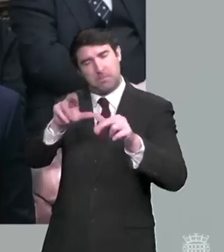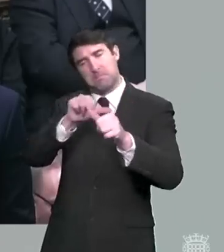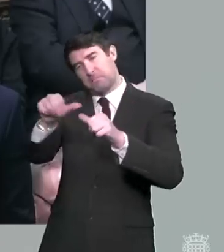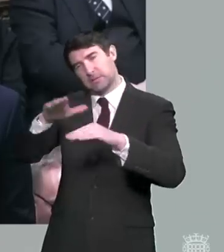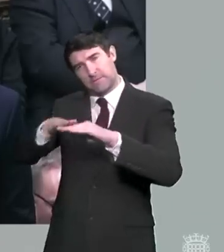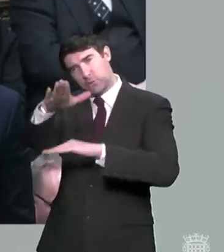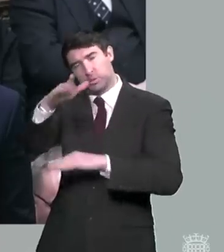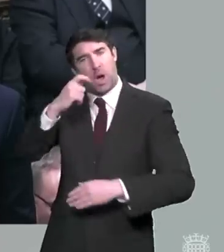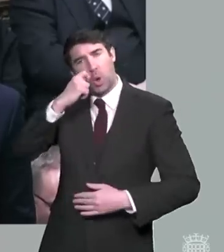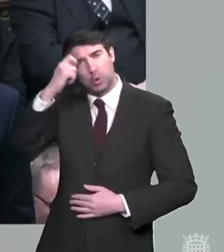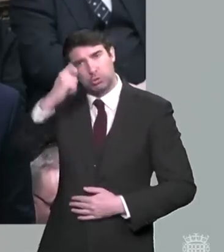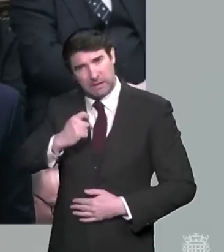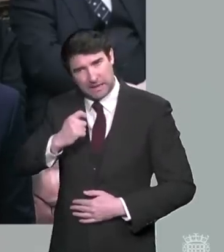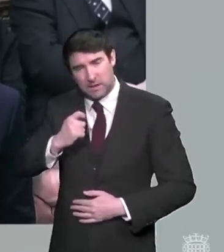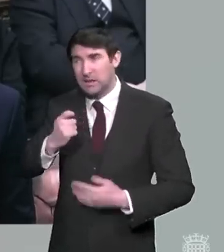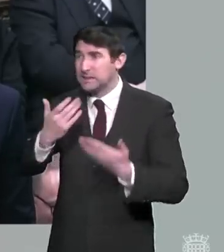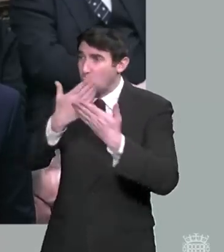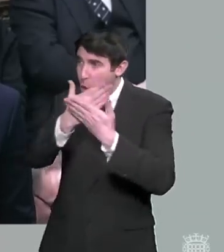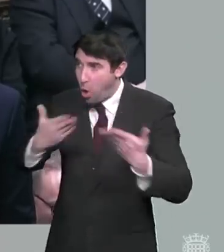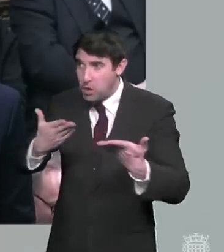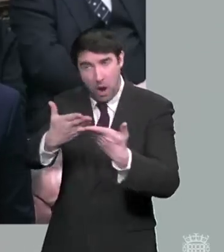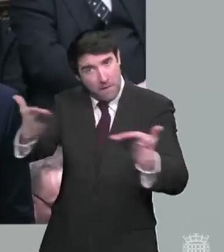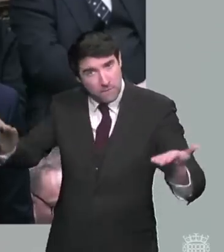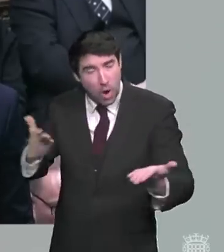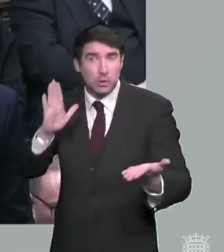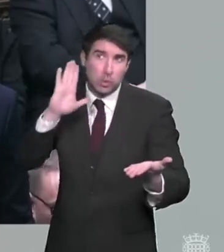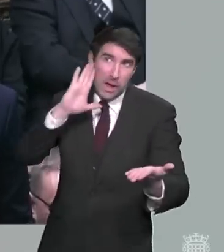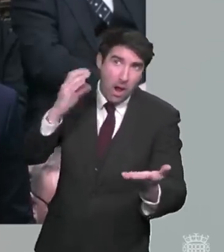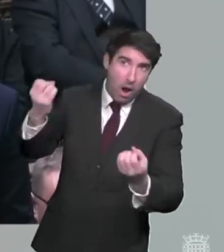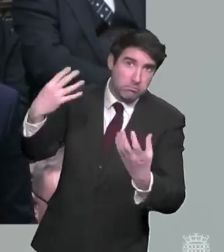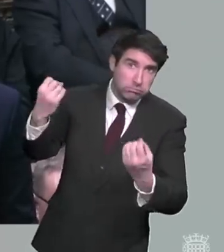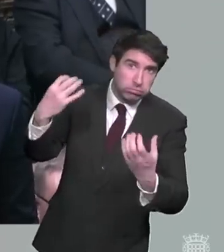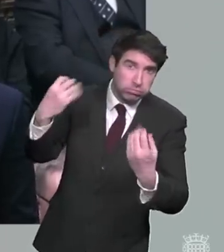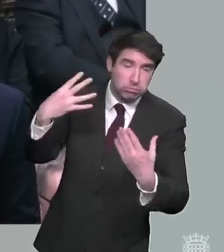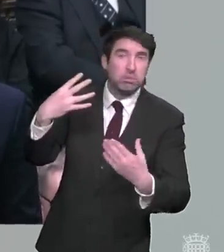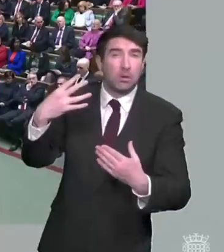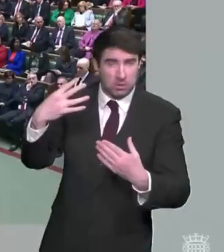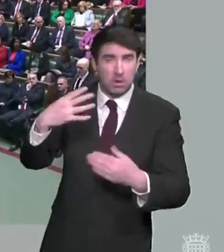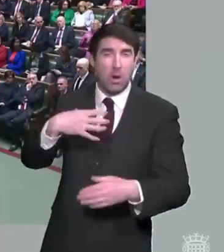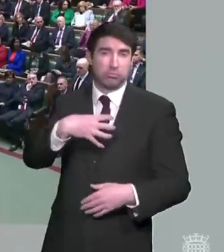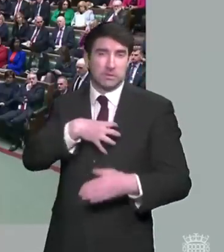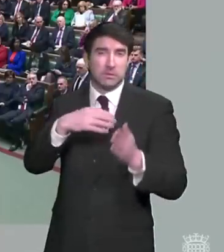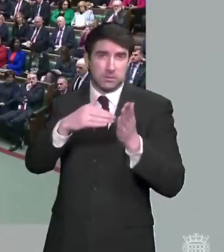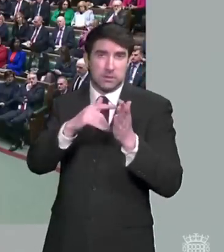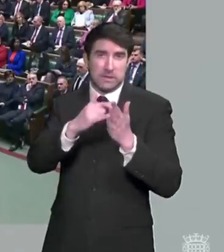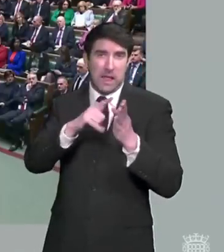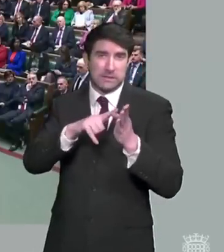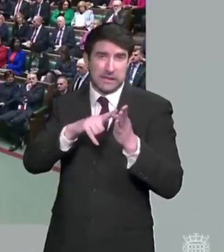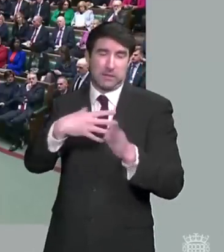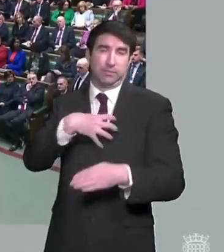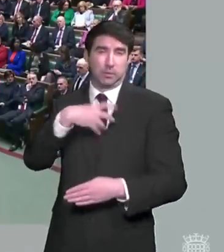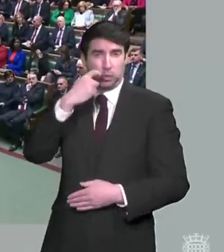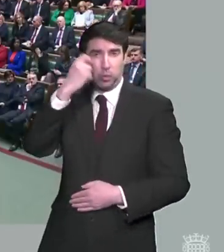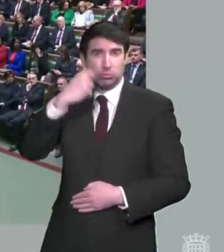for Ukraine. It will be an honour for all of us to listen to President Zelensky this afternoon. Mr. Speaker, in